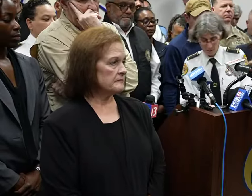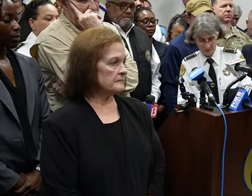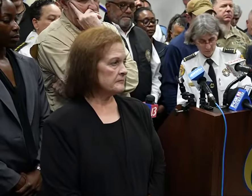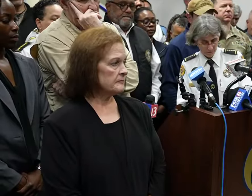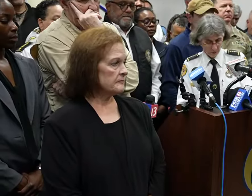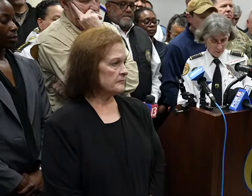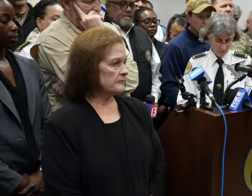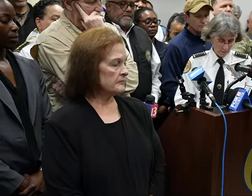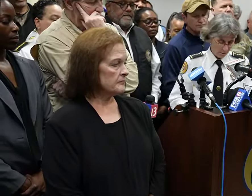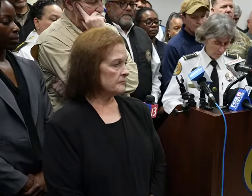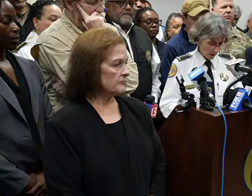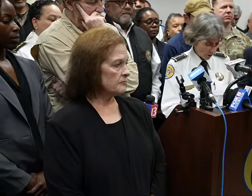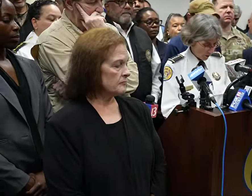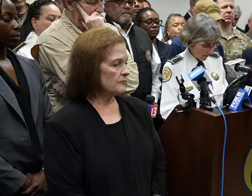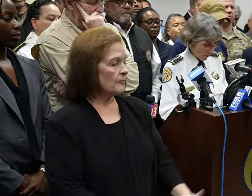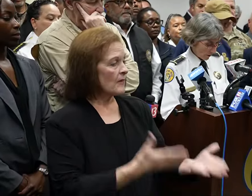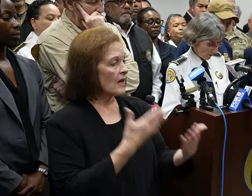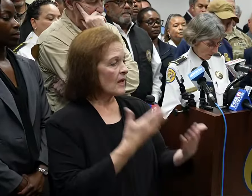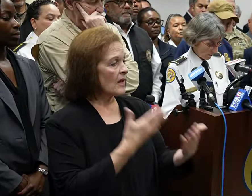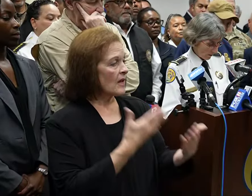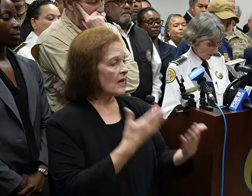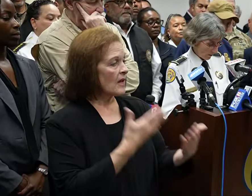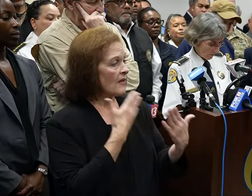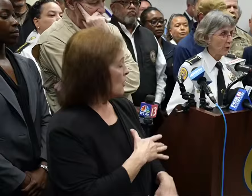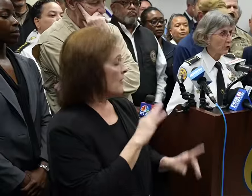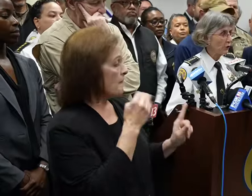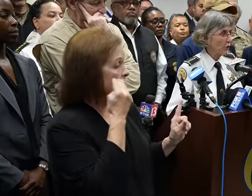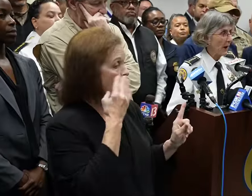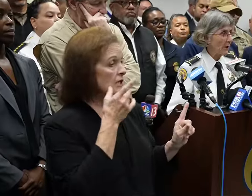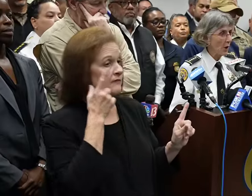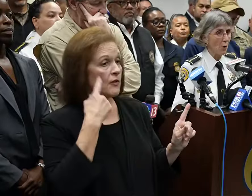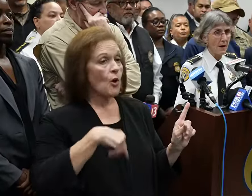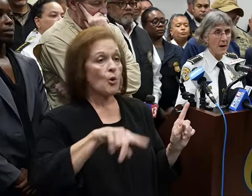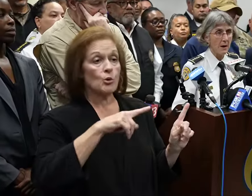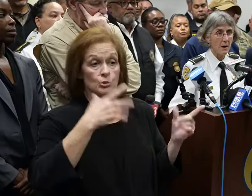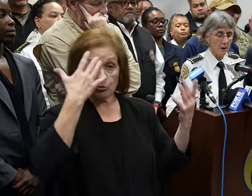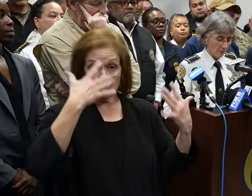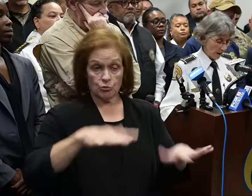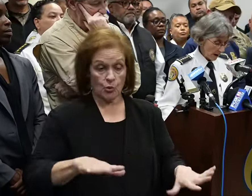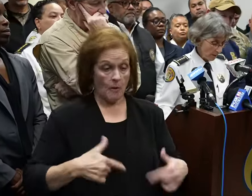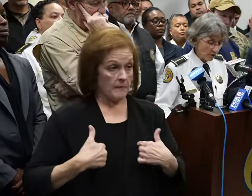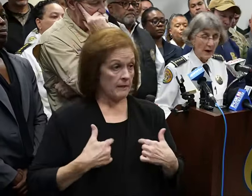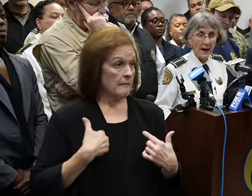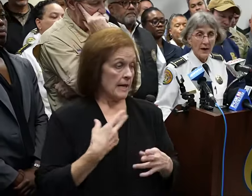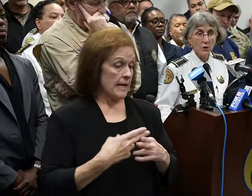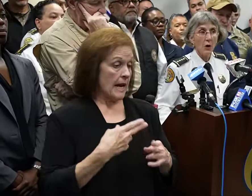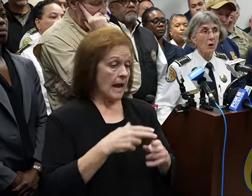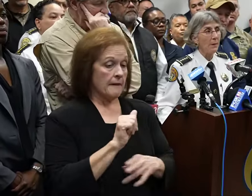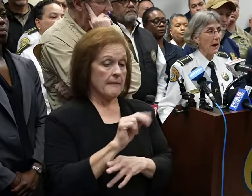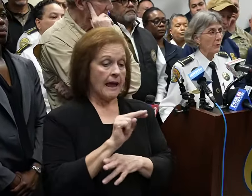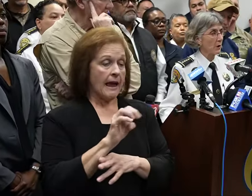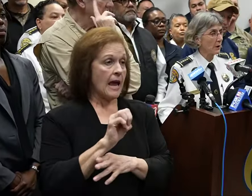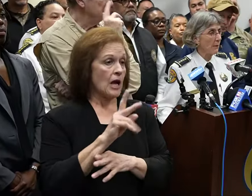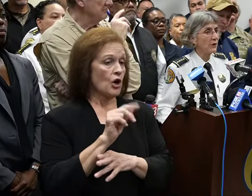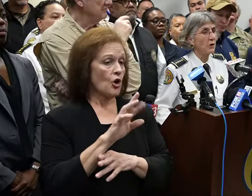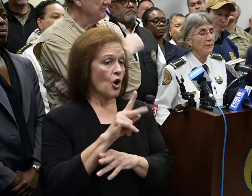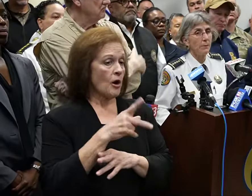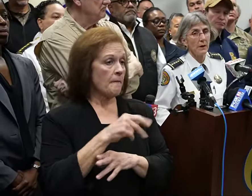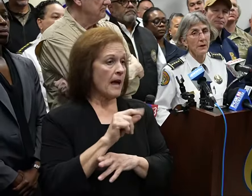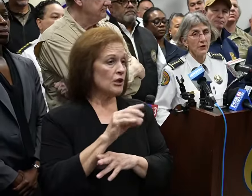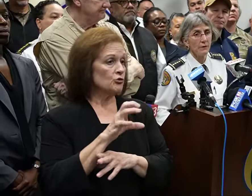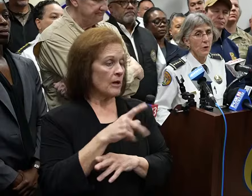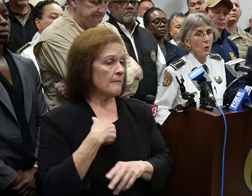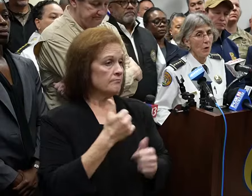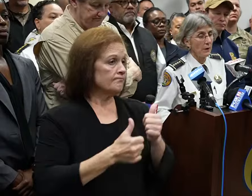Thank you, Governor. Thank you, Governor and Mayor. For those who do not know me, my name is Ann Kirkpatrick. I'm the Chief